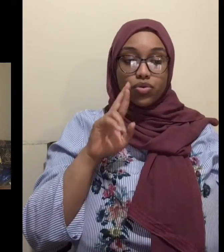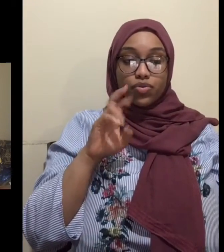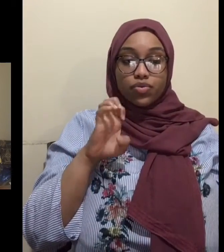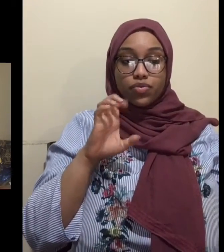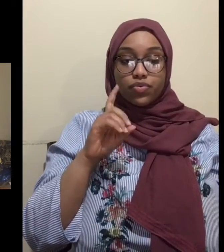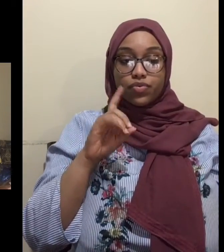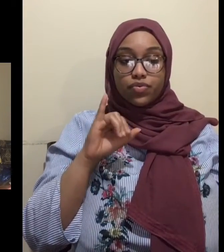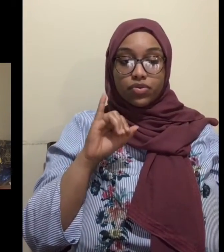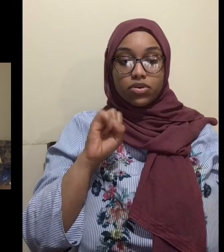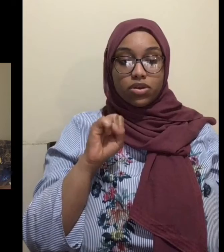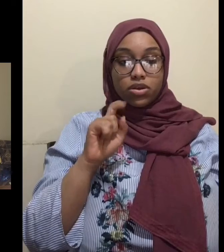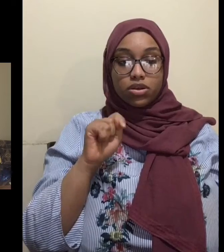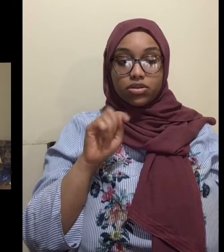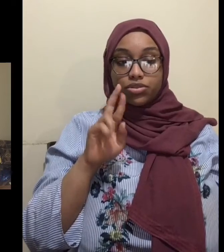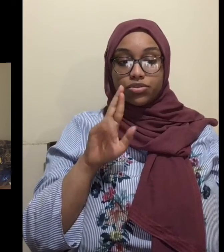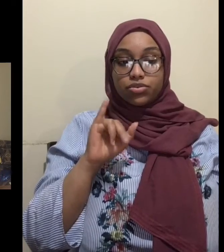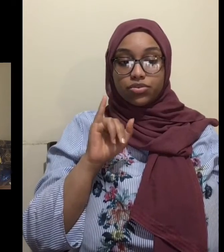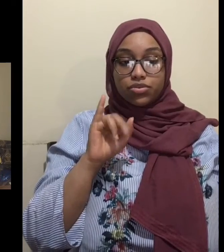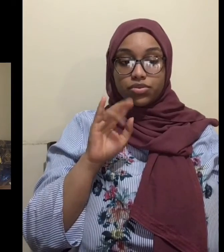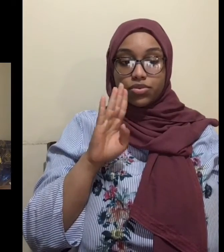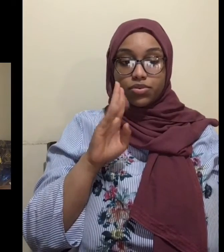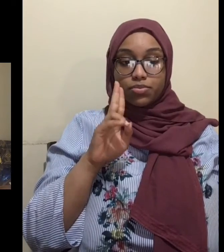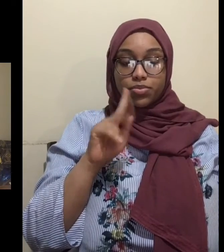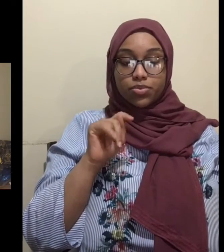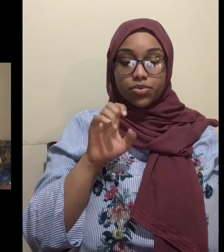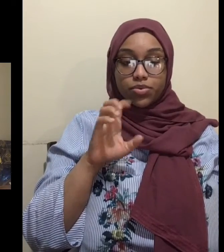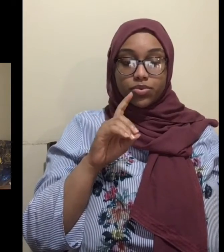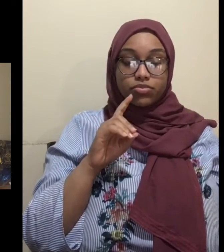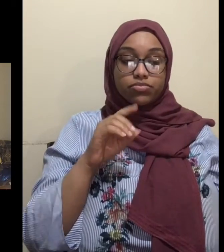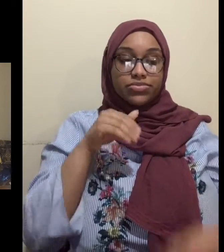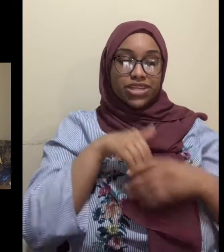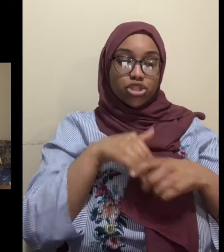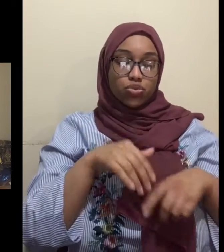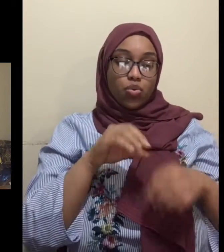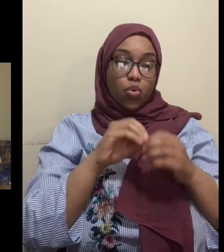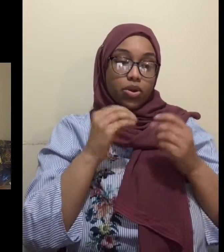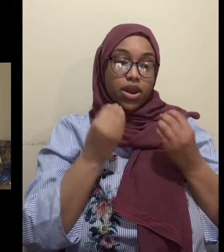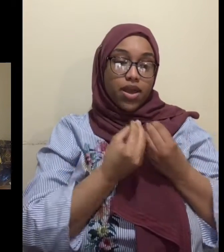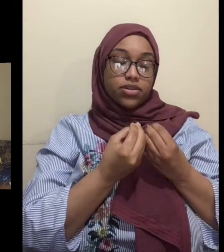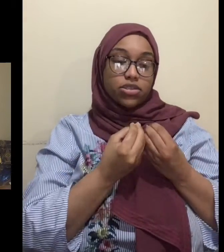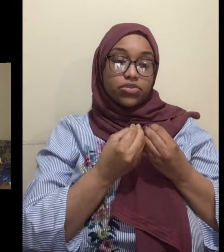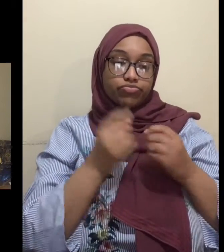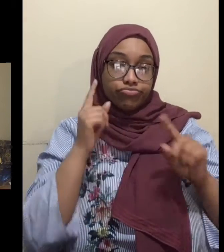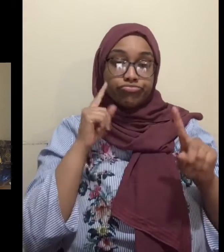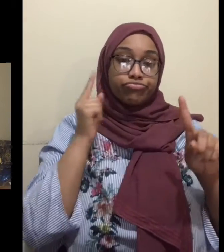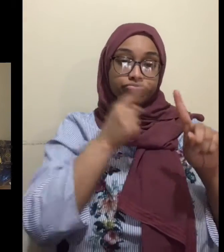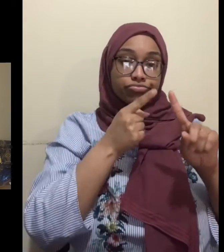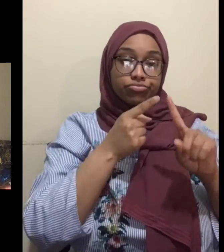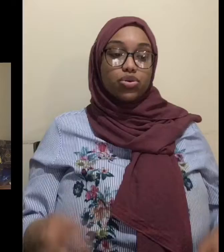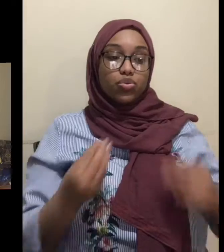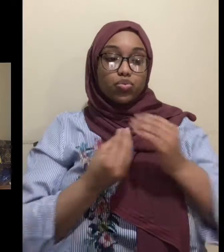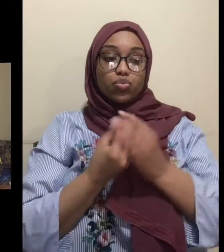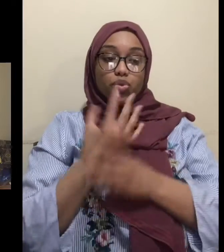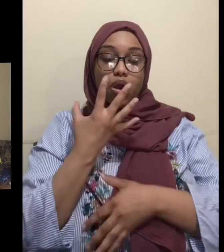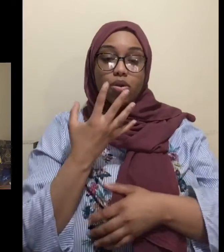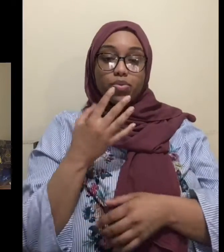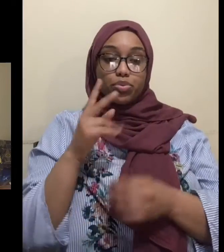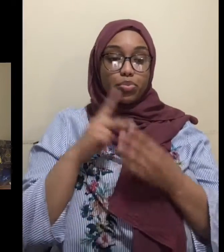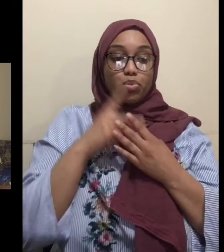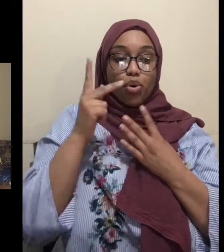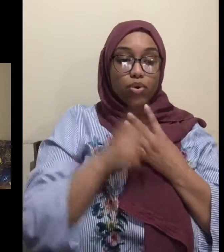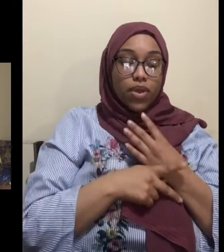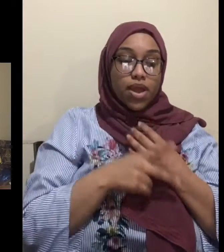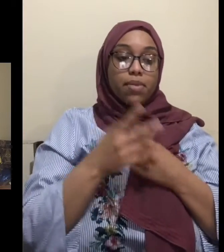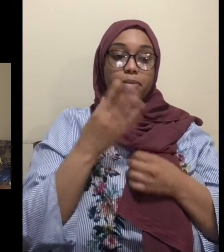that the profits made are redistributed into the organization to further its